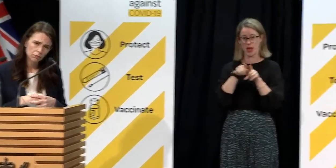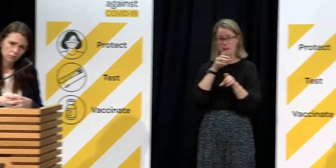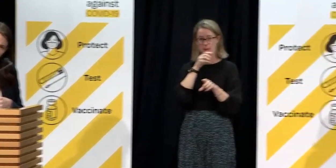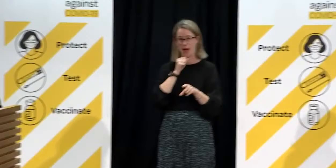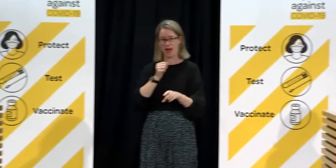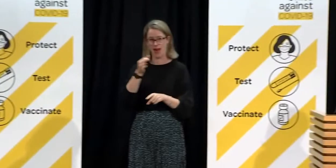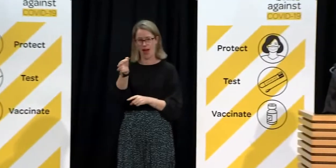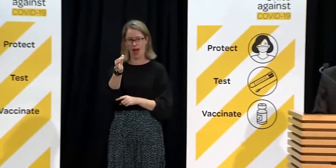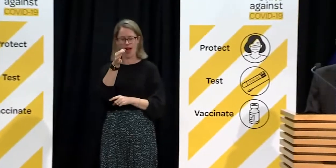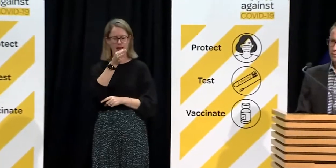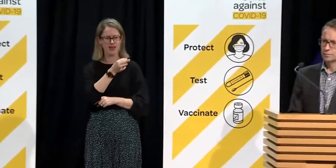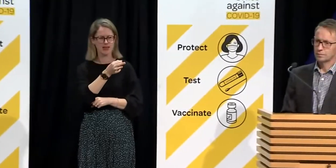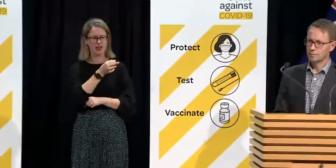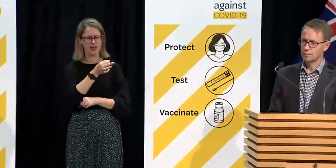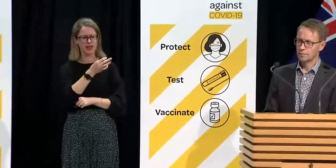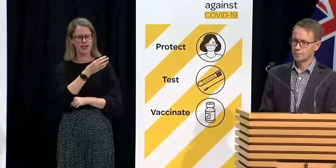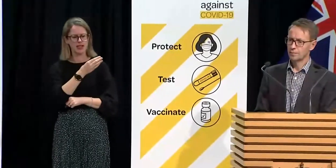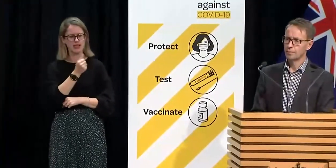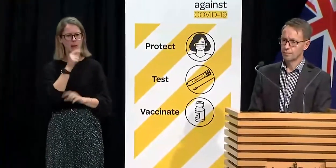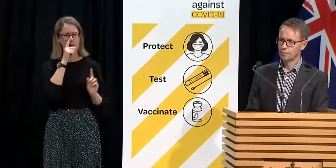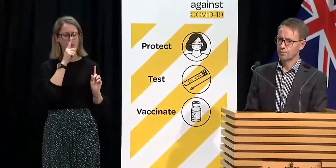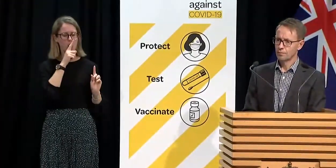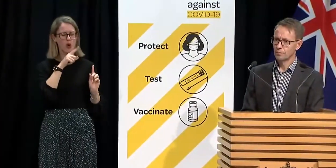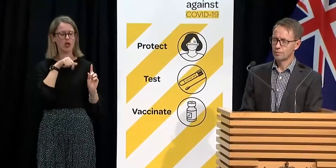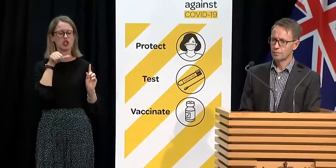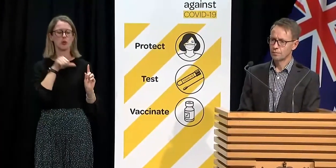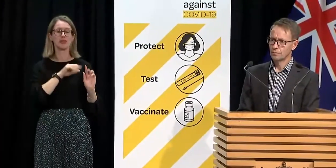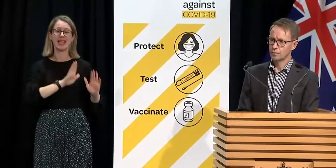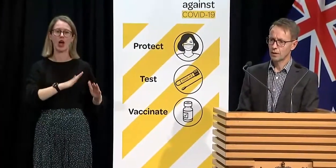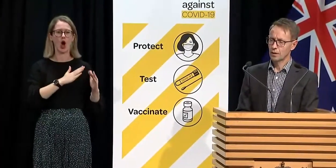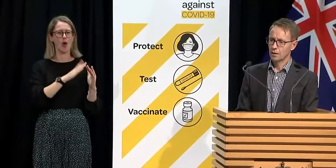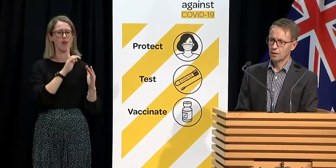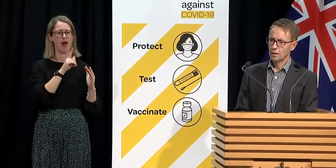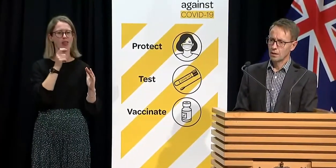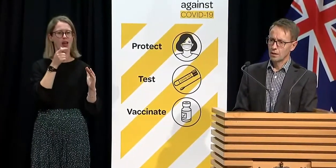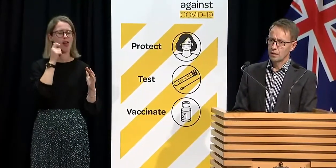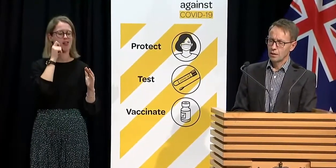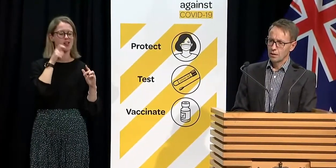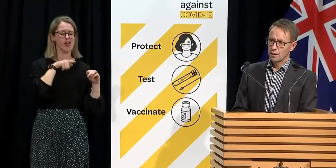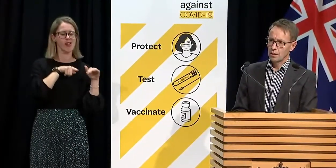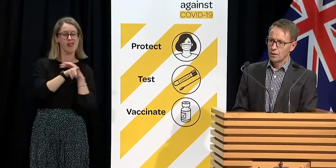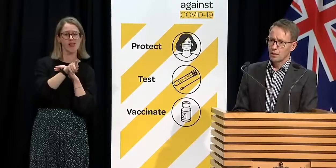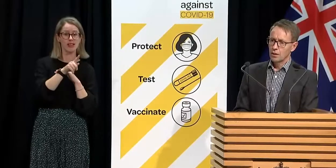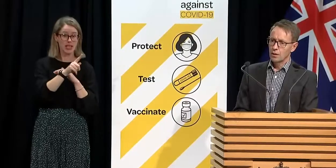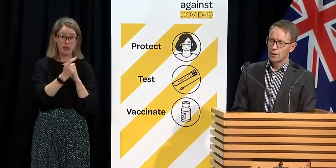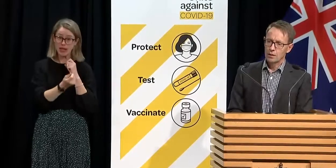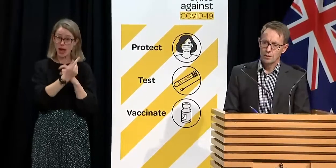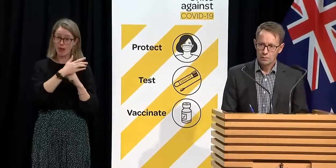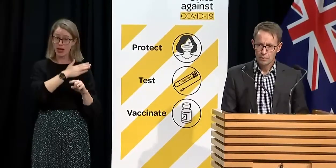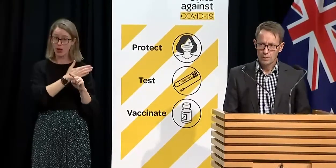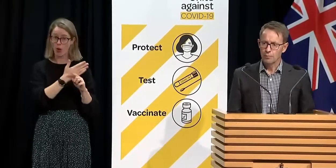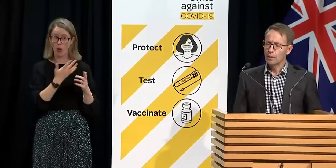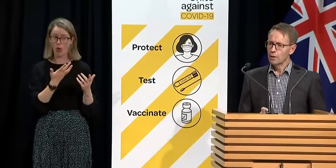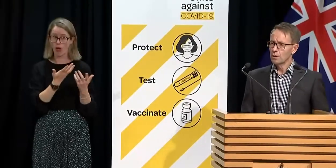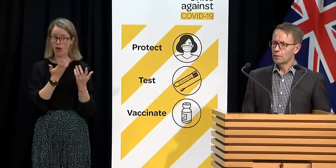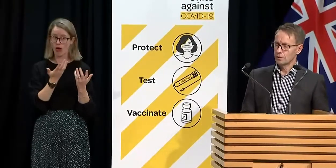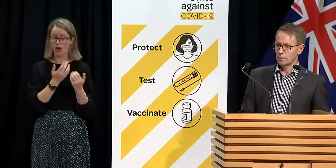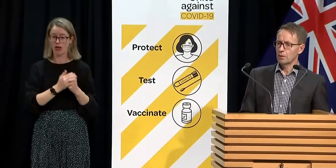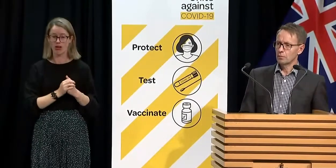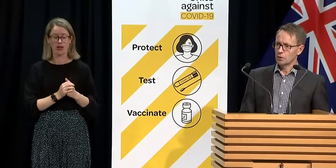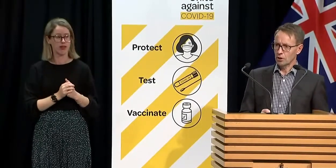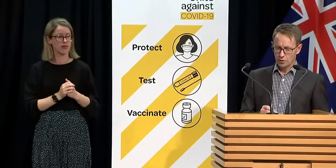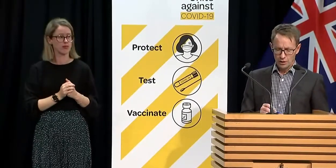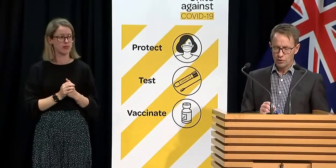contacts who were not staying at home when they should have been? Has that been what's been happening in the last week, or even if it's just a